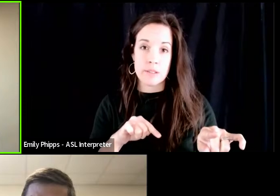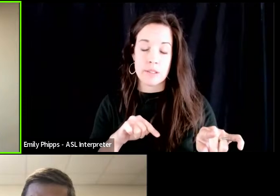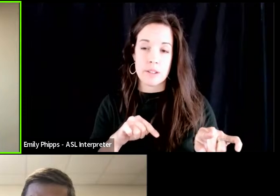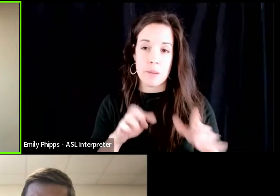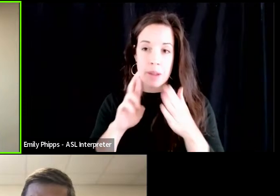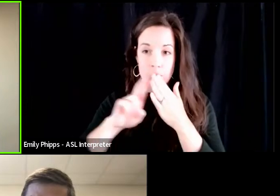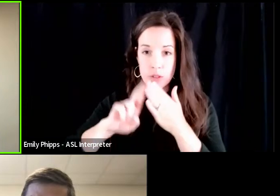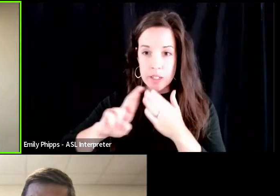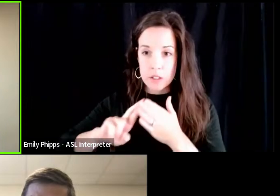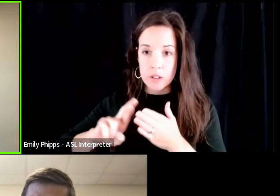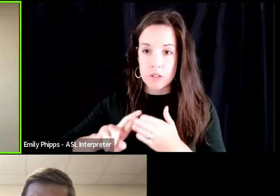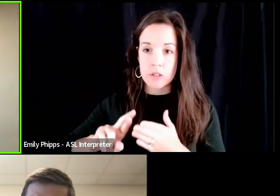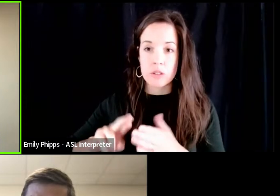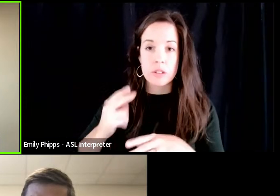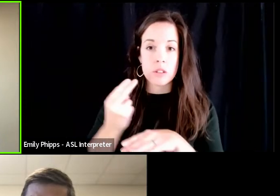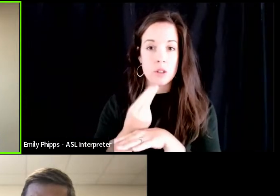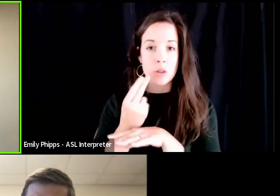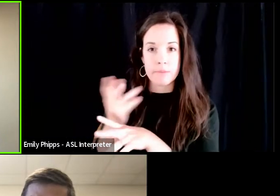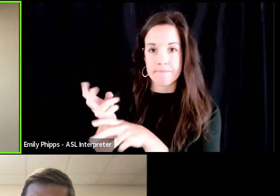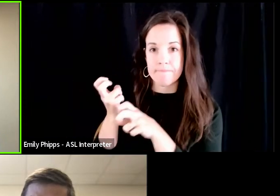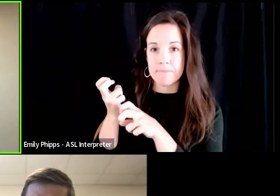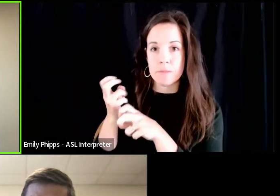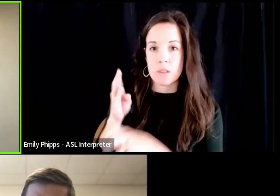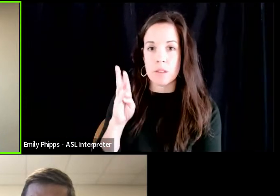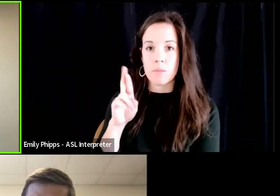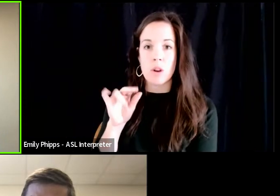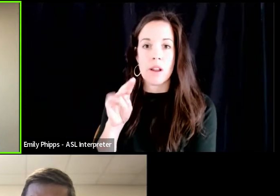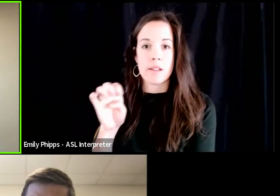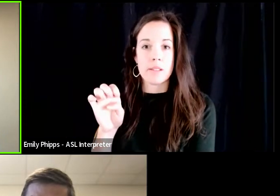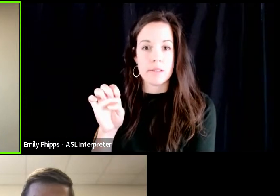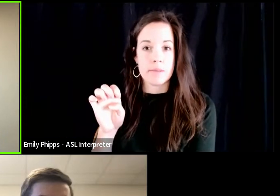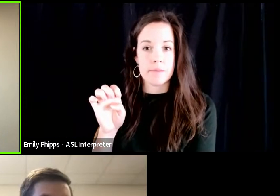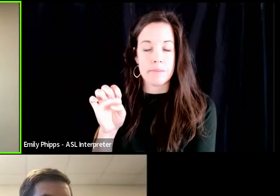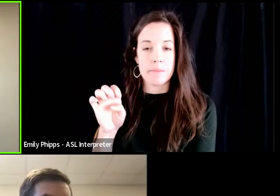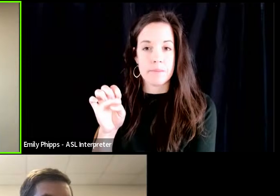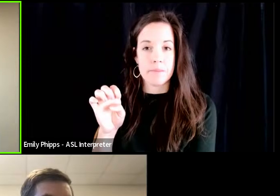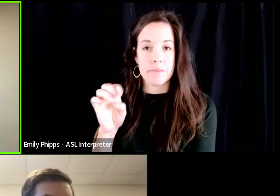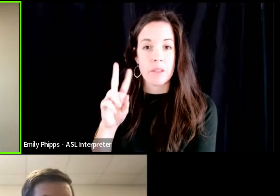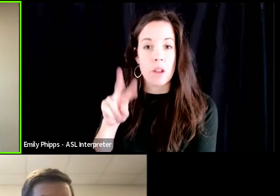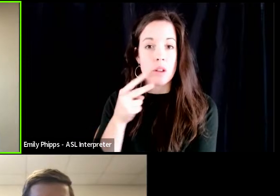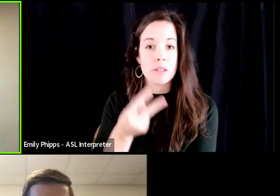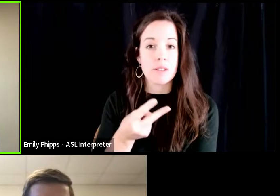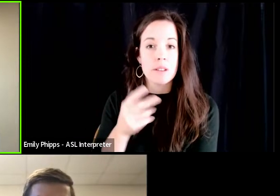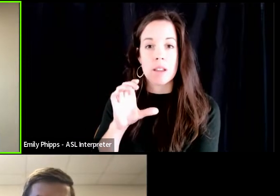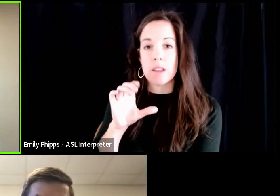researched to utilize the brine as an alternative to cement,